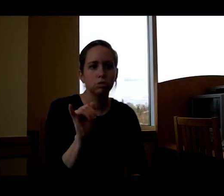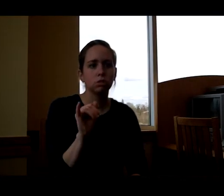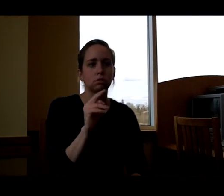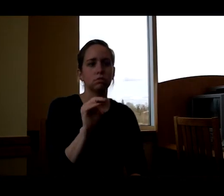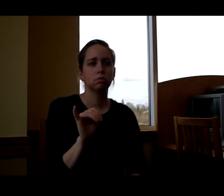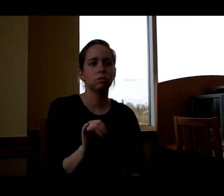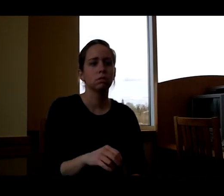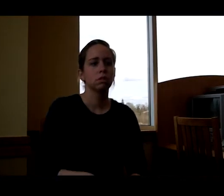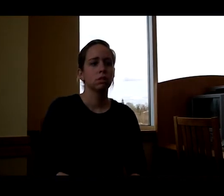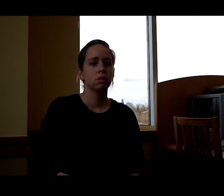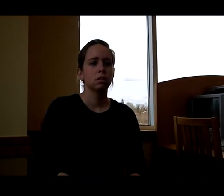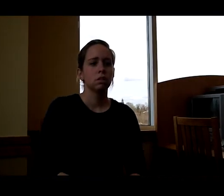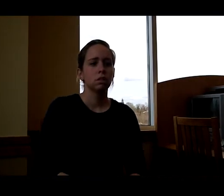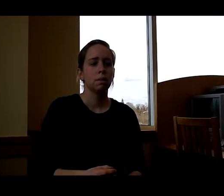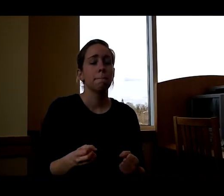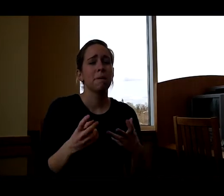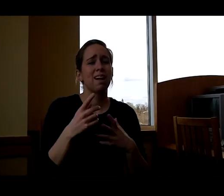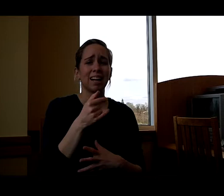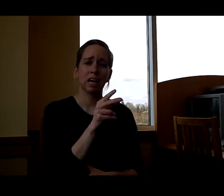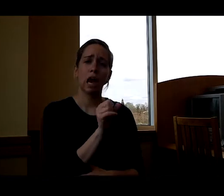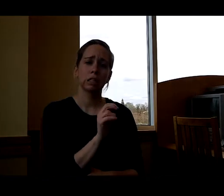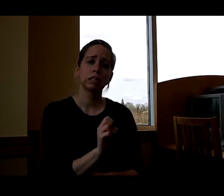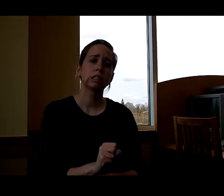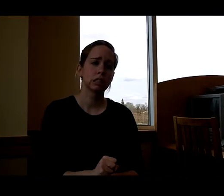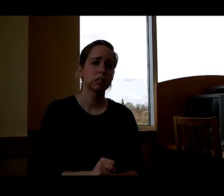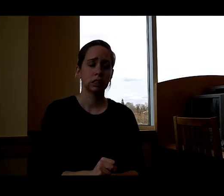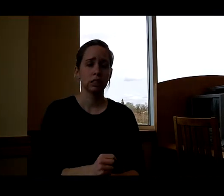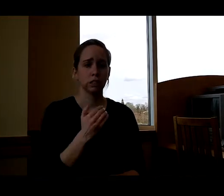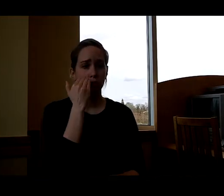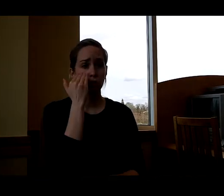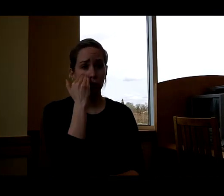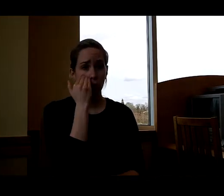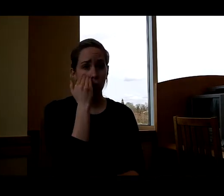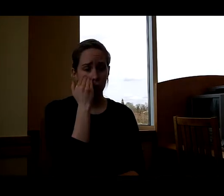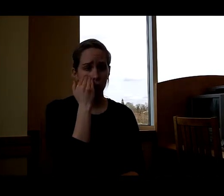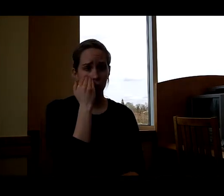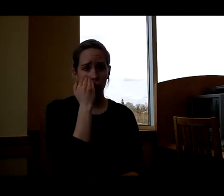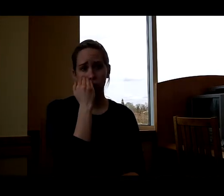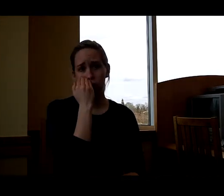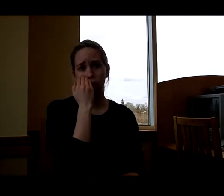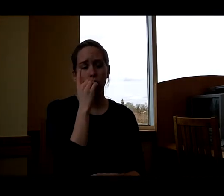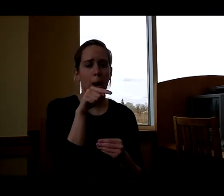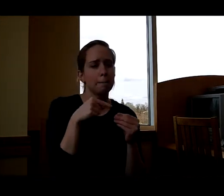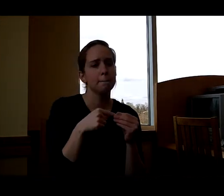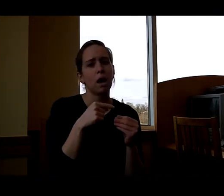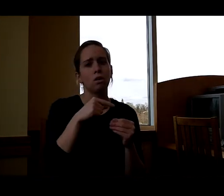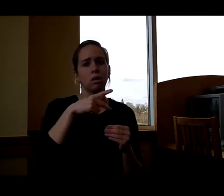There are many gases you can put in. What you have to know is about the particles in the air, or the molecules in